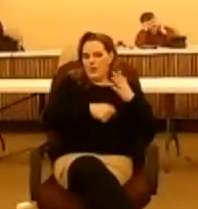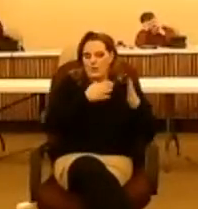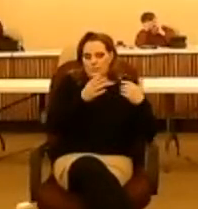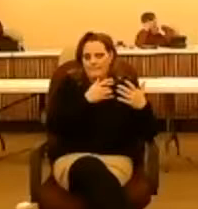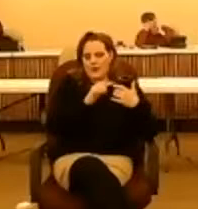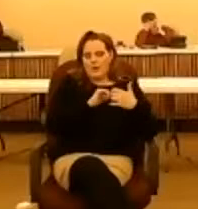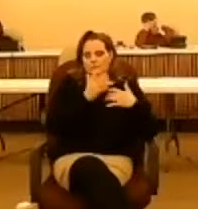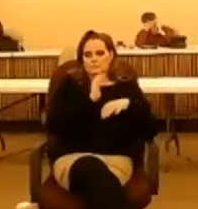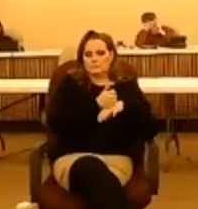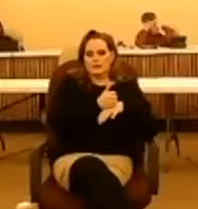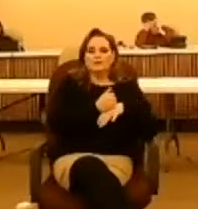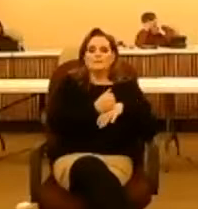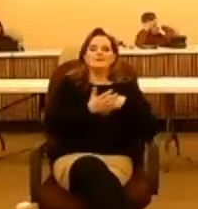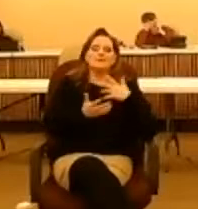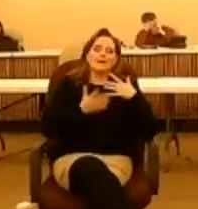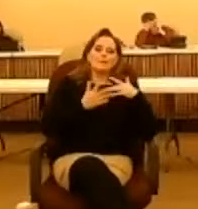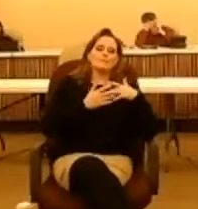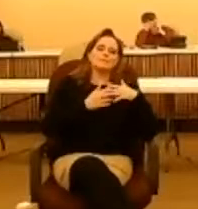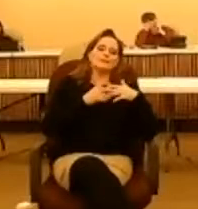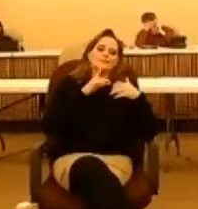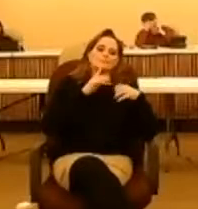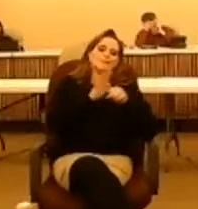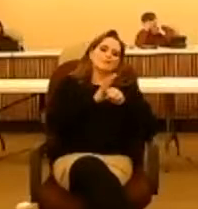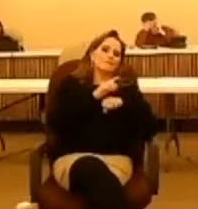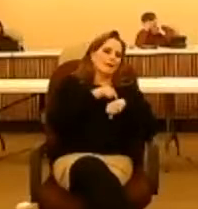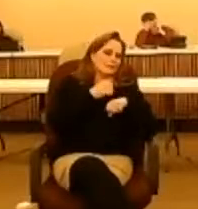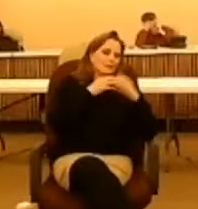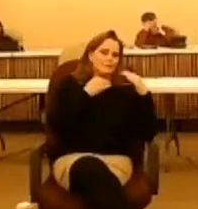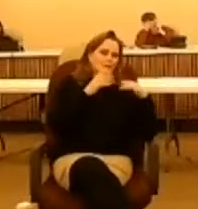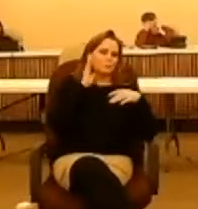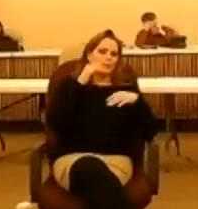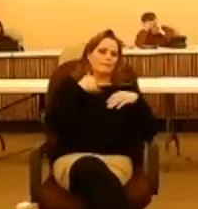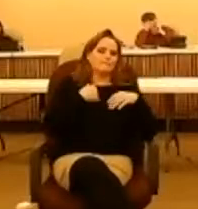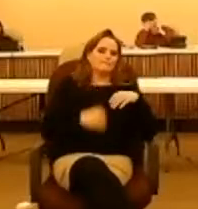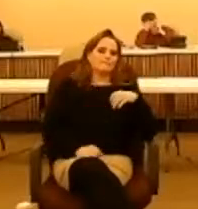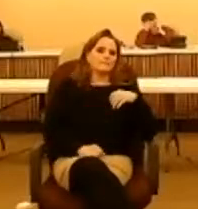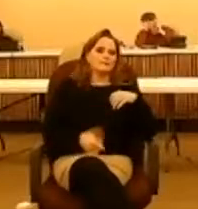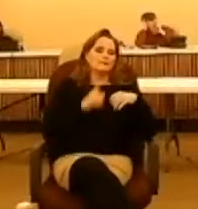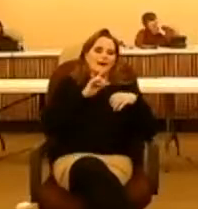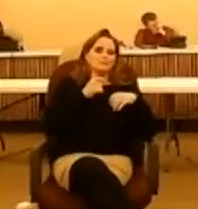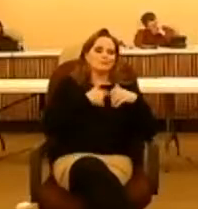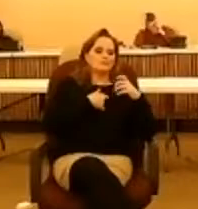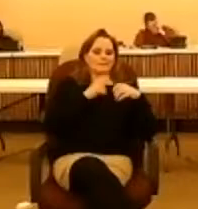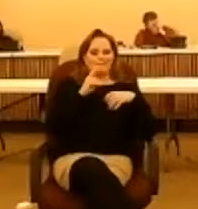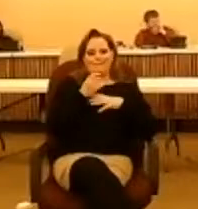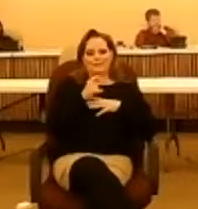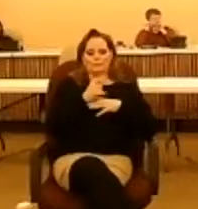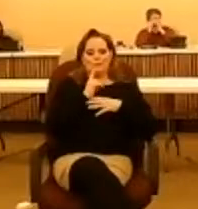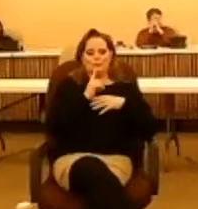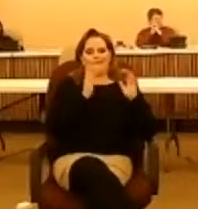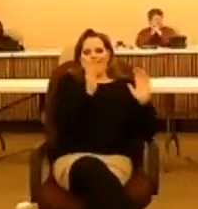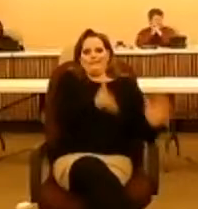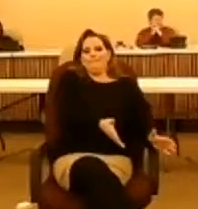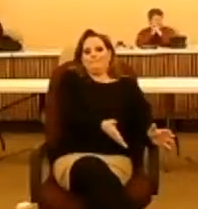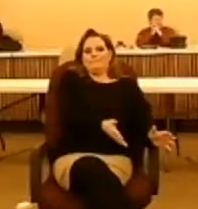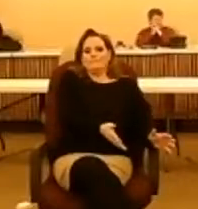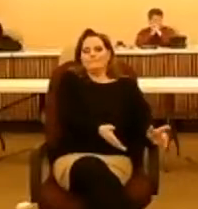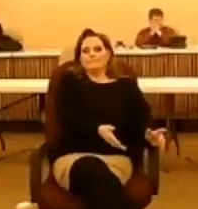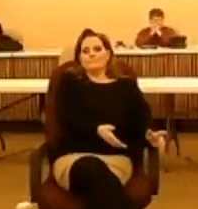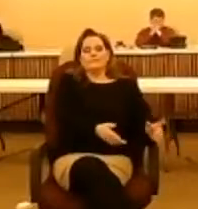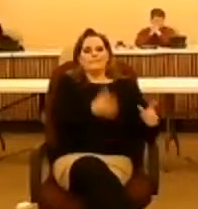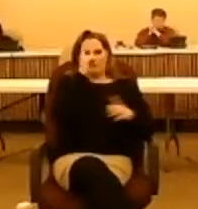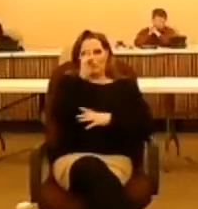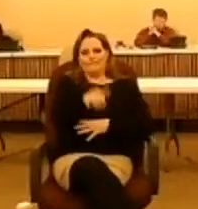up. And probably with a time limitation. I'm sure the vendor doesn't want to let it sit out there forever. Right. Sounds